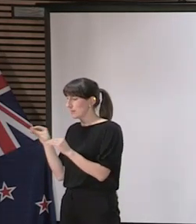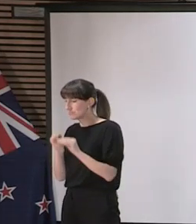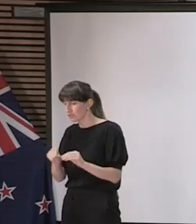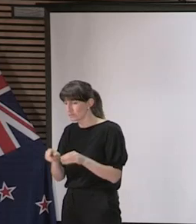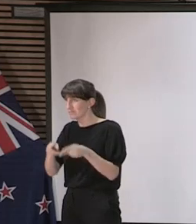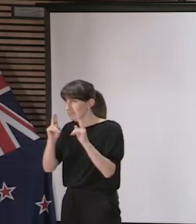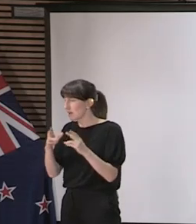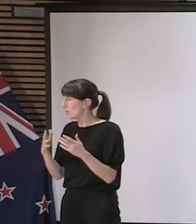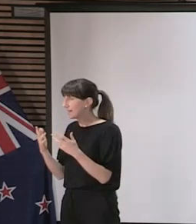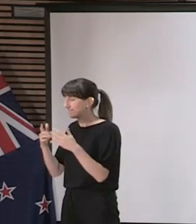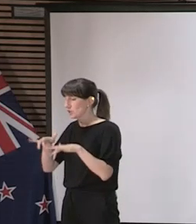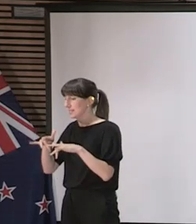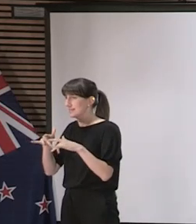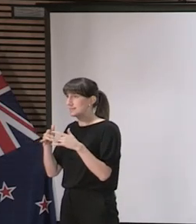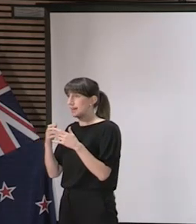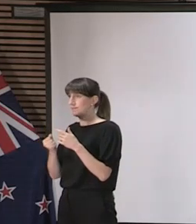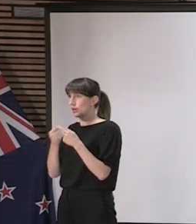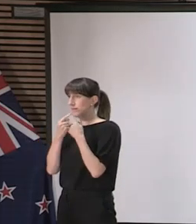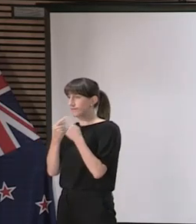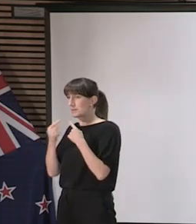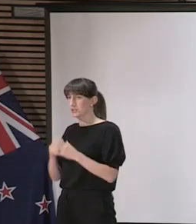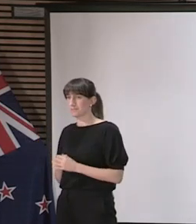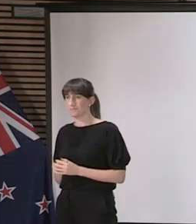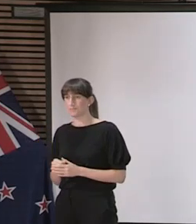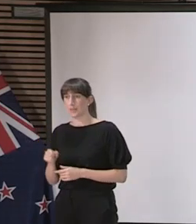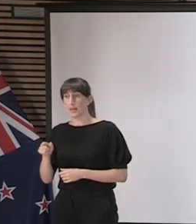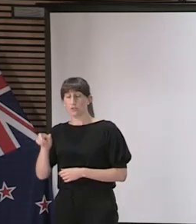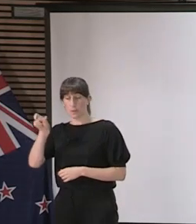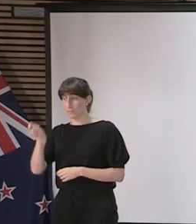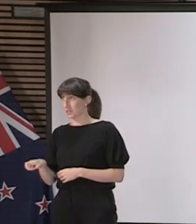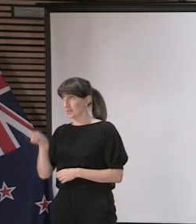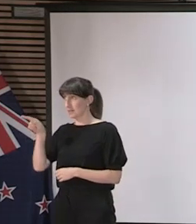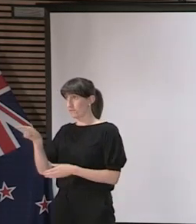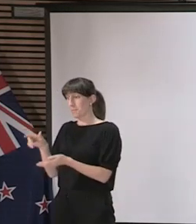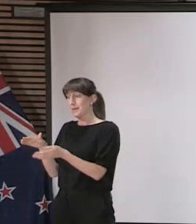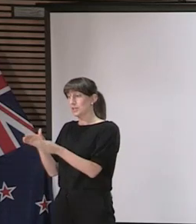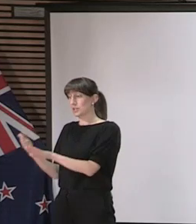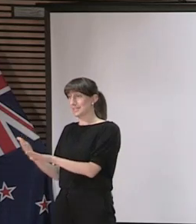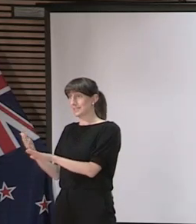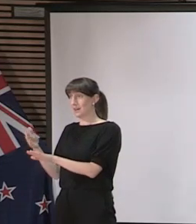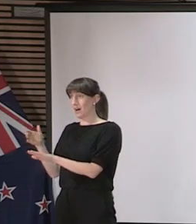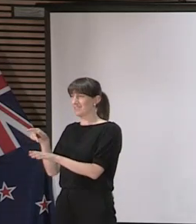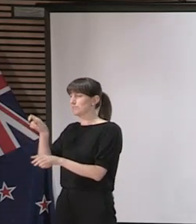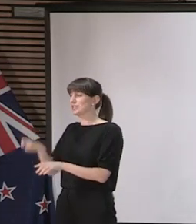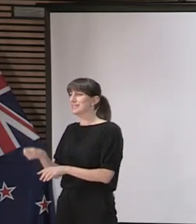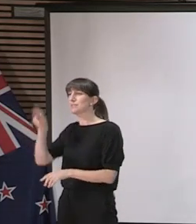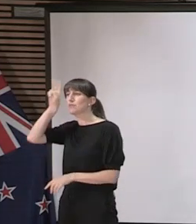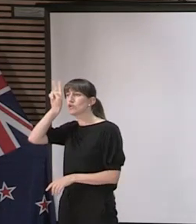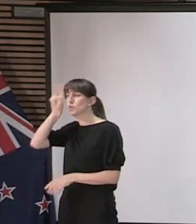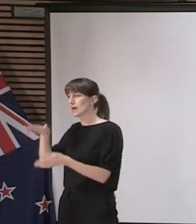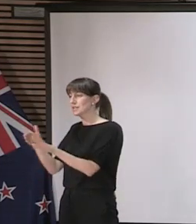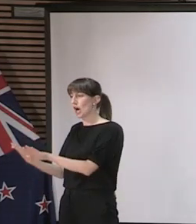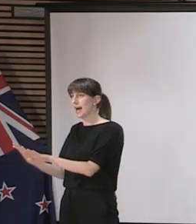from Peru, are they counted as a New Zealand statistic, a New Zealand death, or will they Yeah. I don't think they're counted as a New Zealand